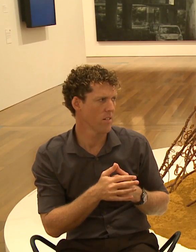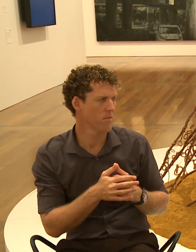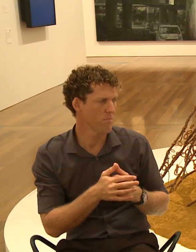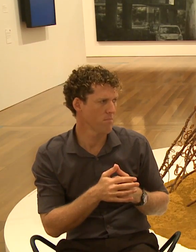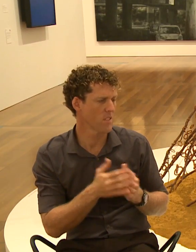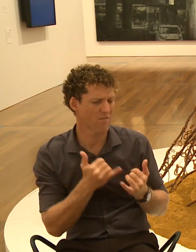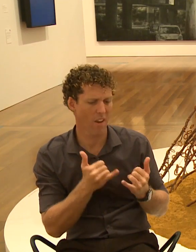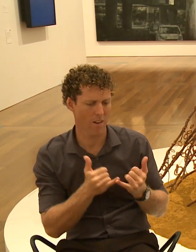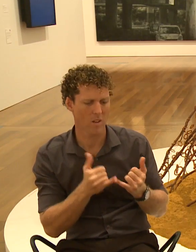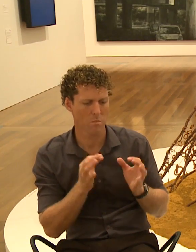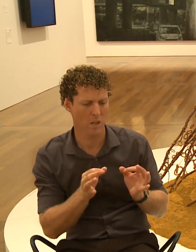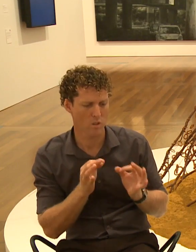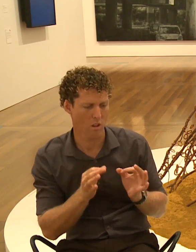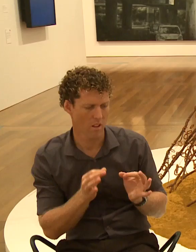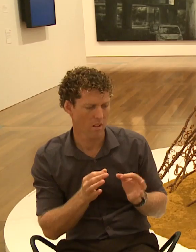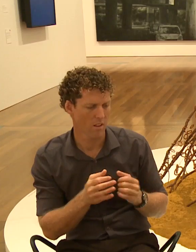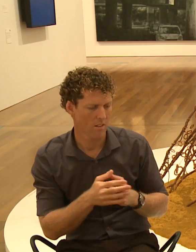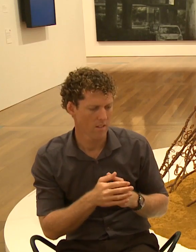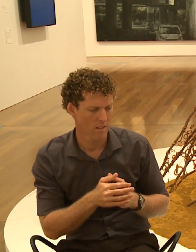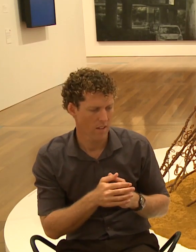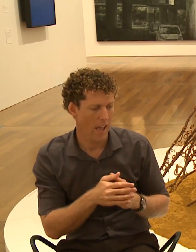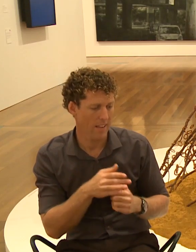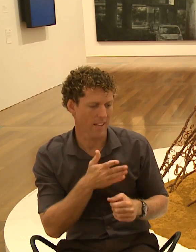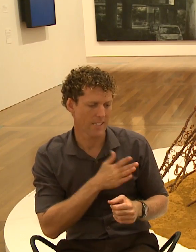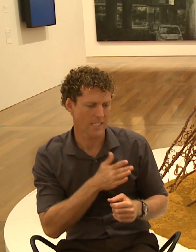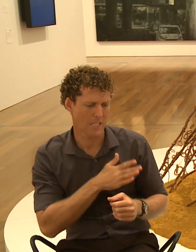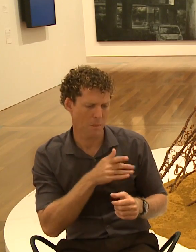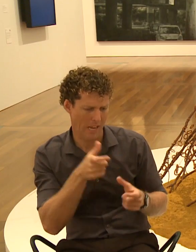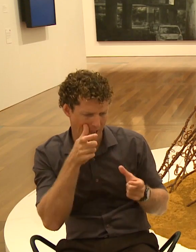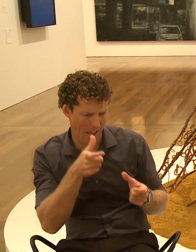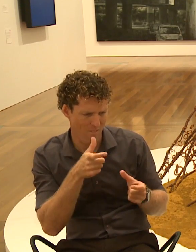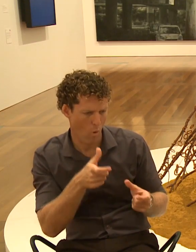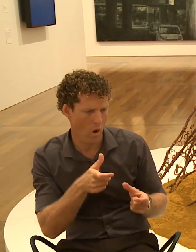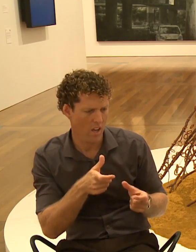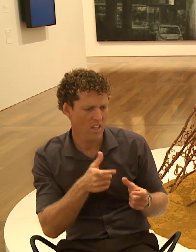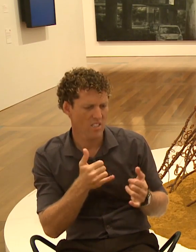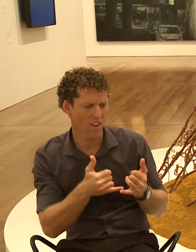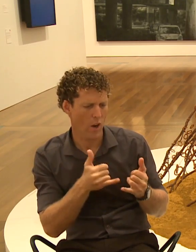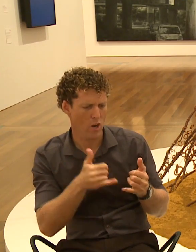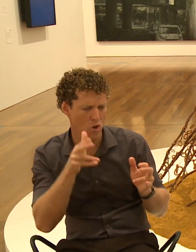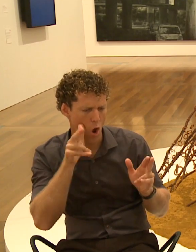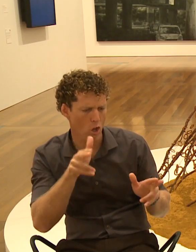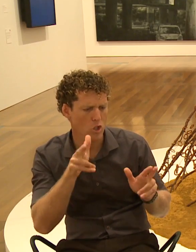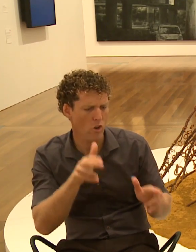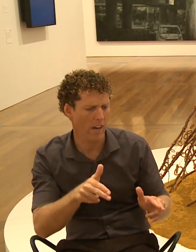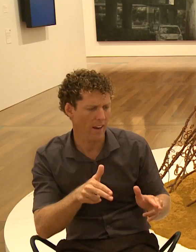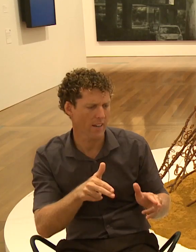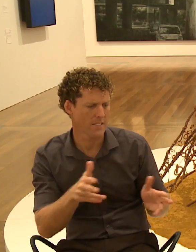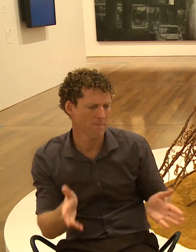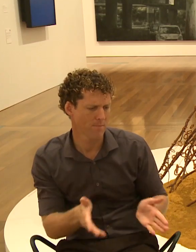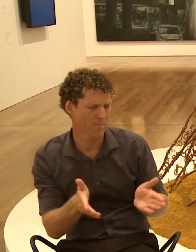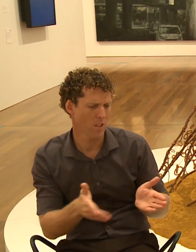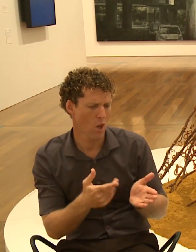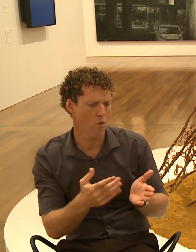it is very special and needs to be cared for, and it's a nurturing essence